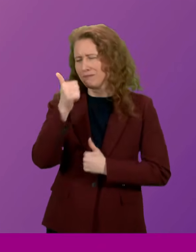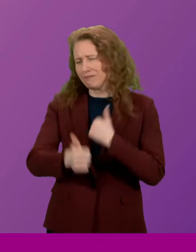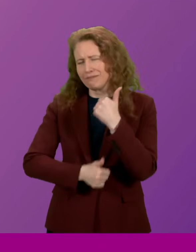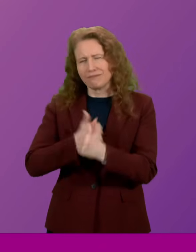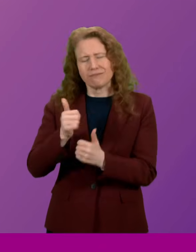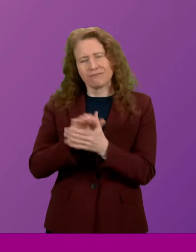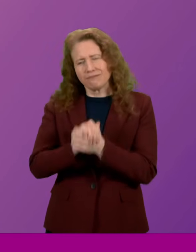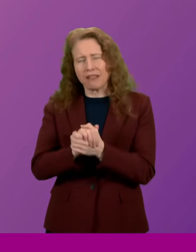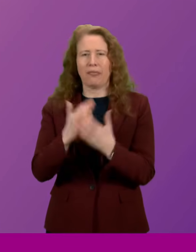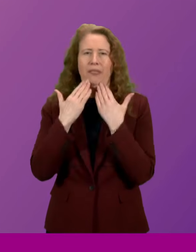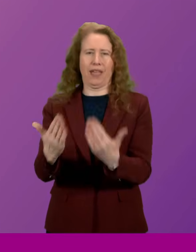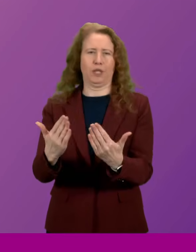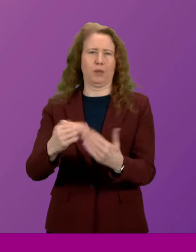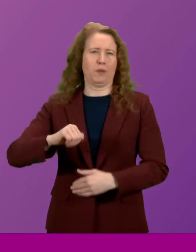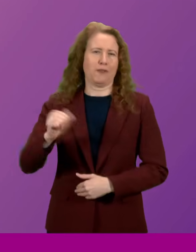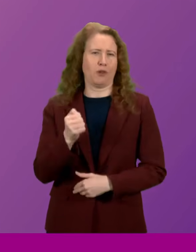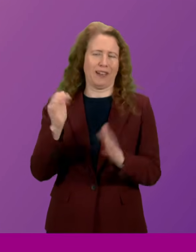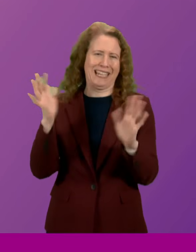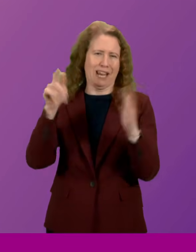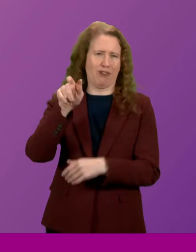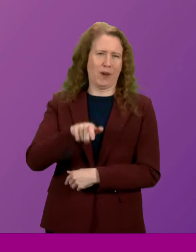and to thank our Scotland heroes.